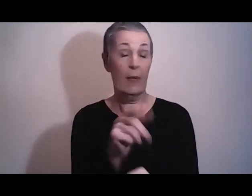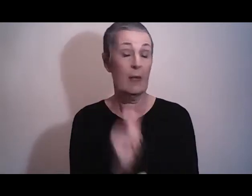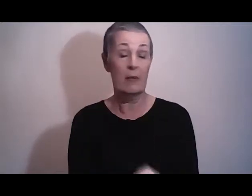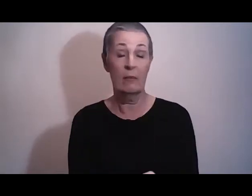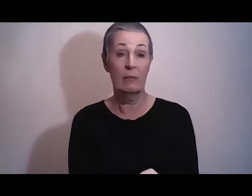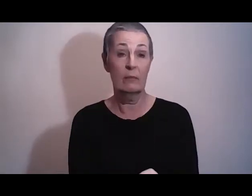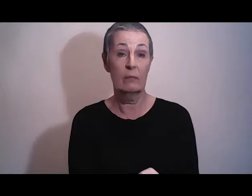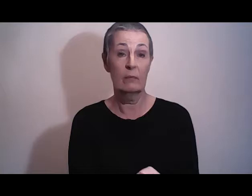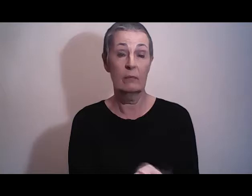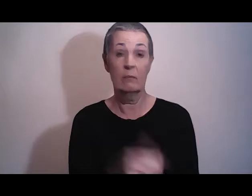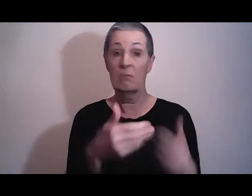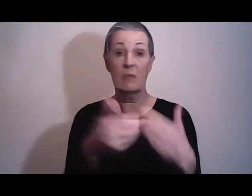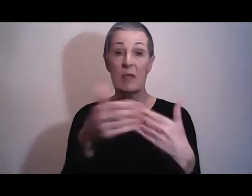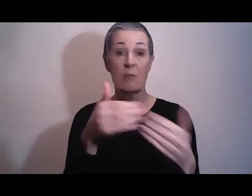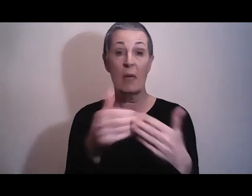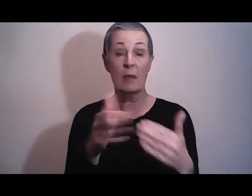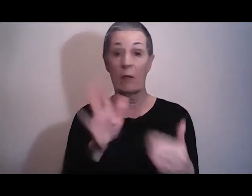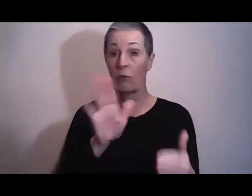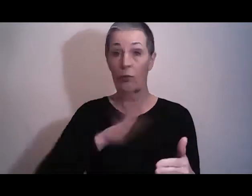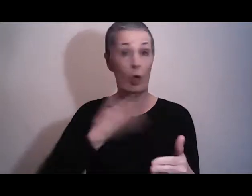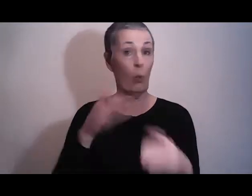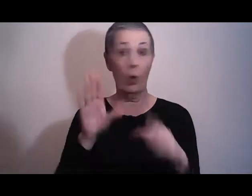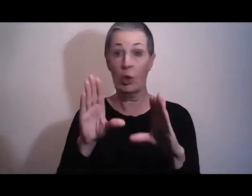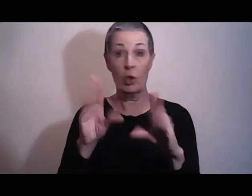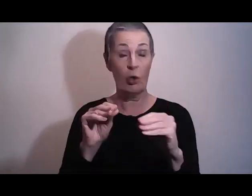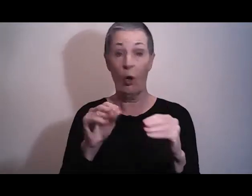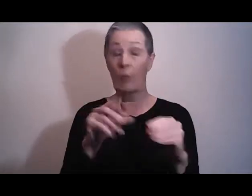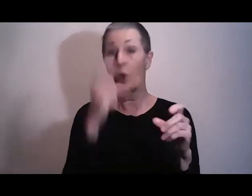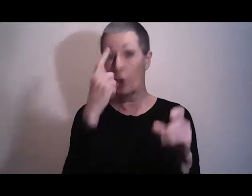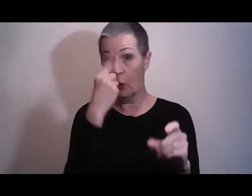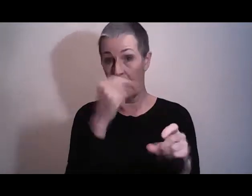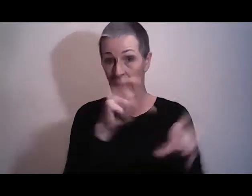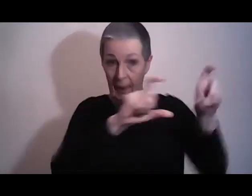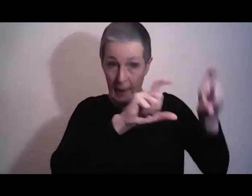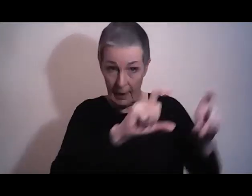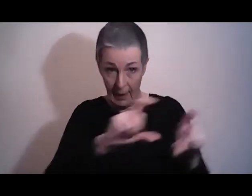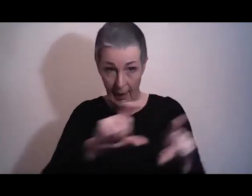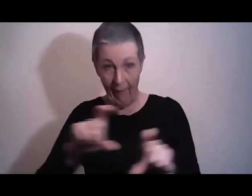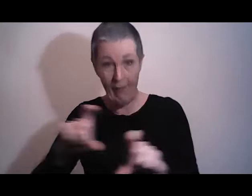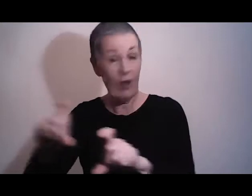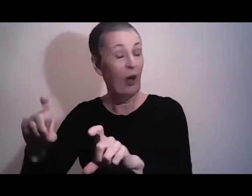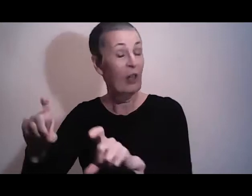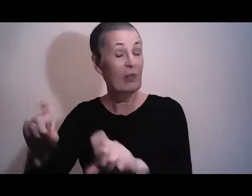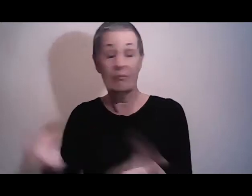for you to stop when I stop. You must continue yourself for as long as you like.